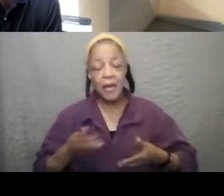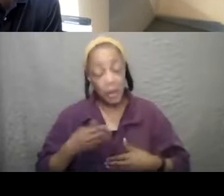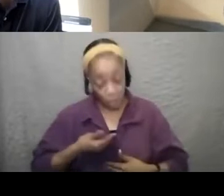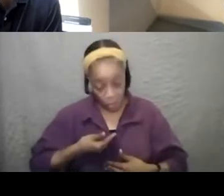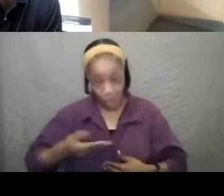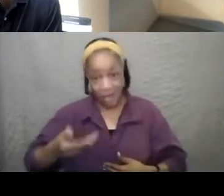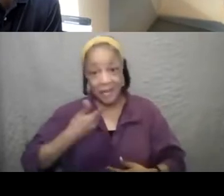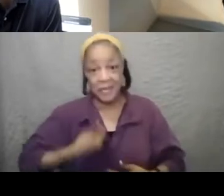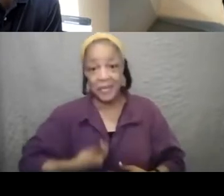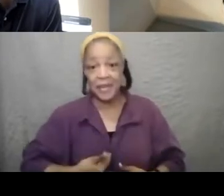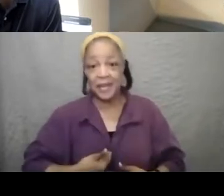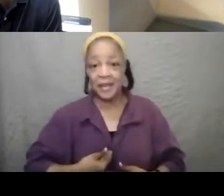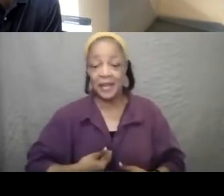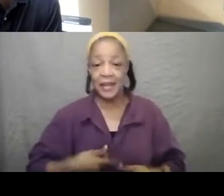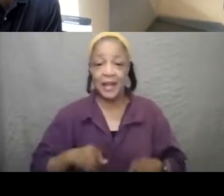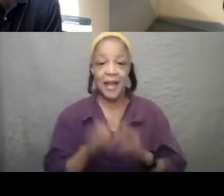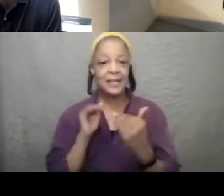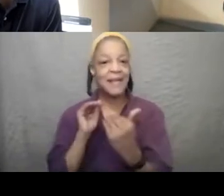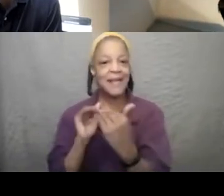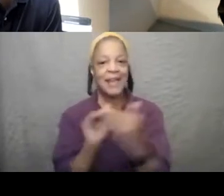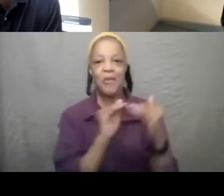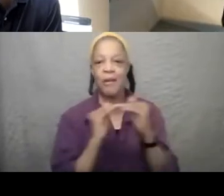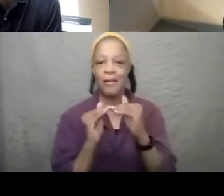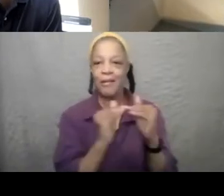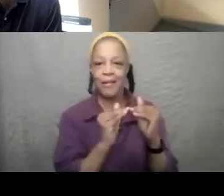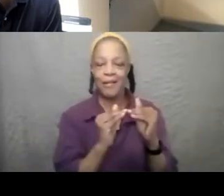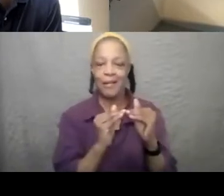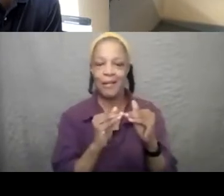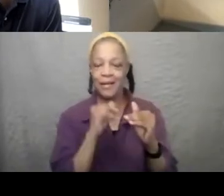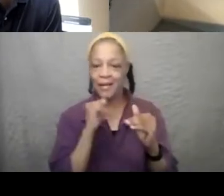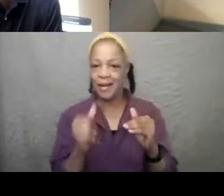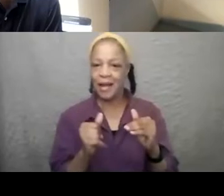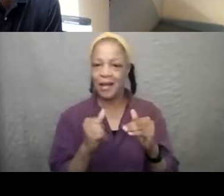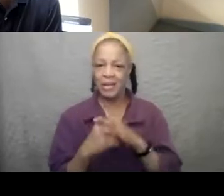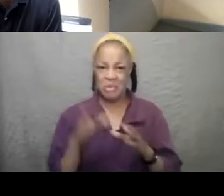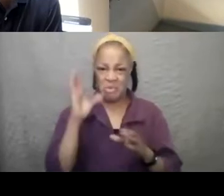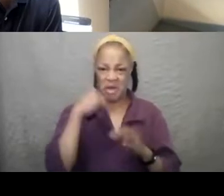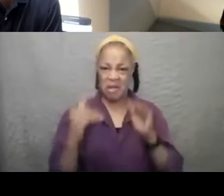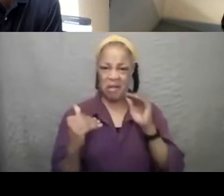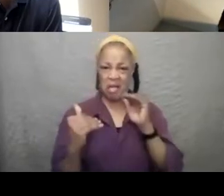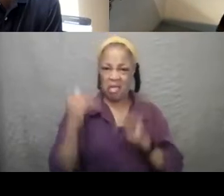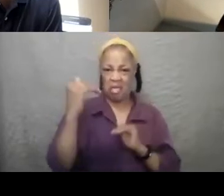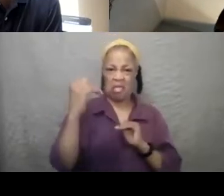as an equal and not as this weird